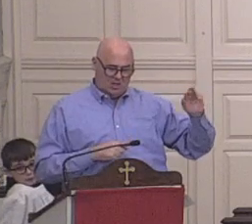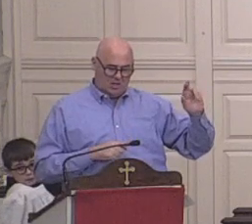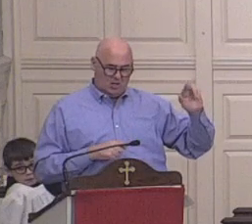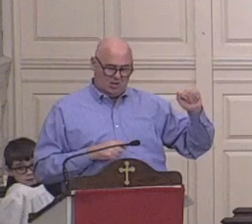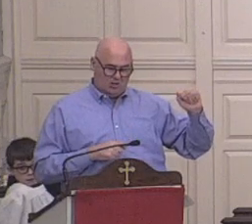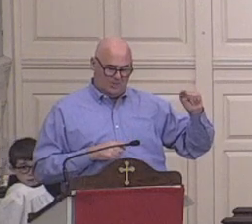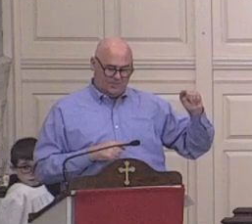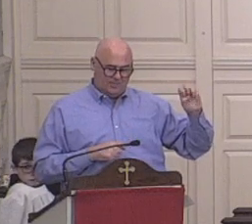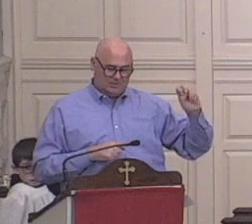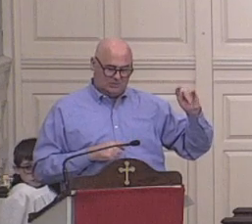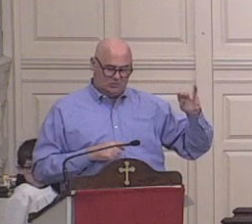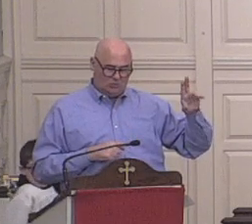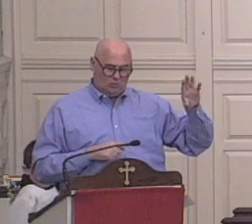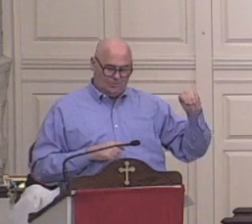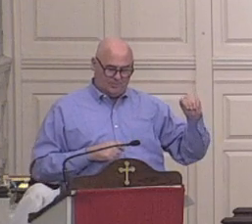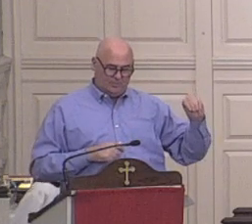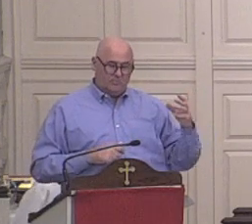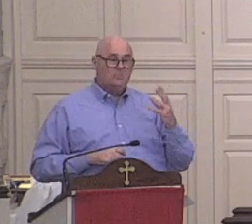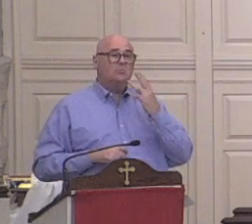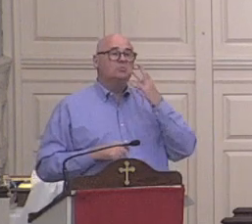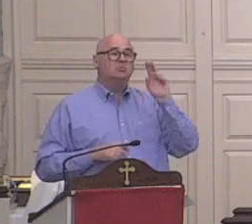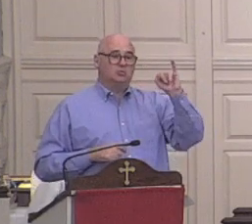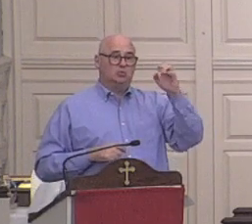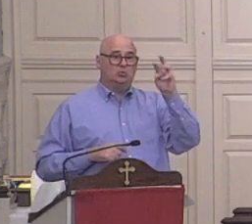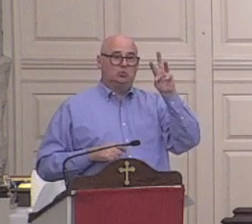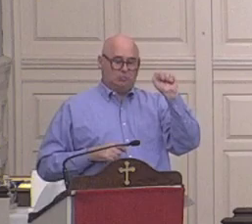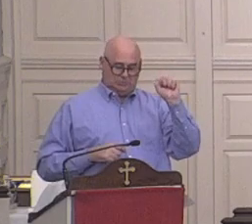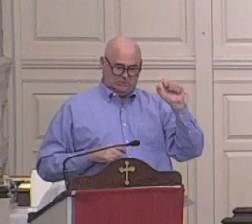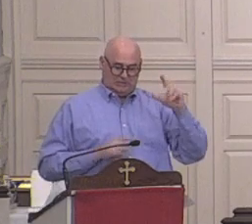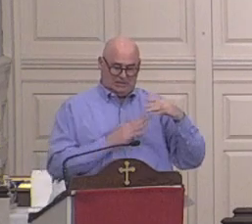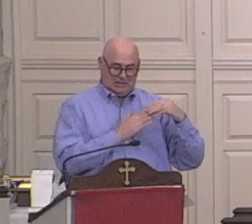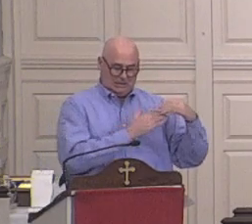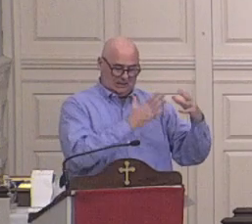that is, the praetorium,